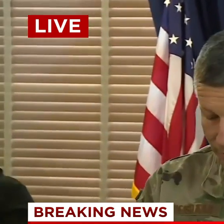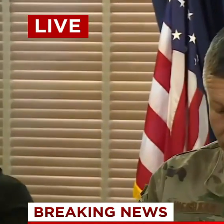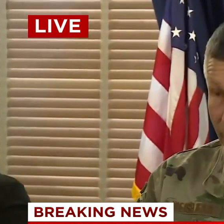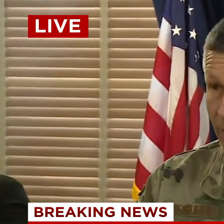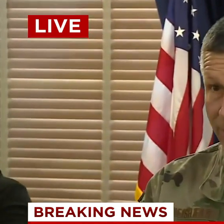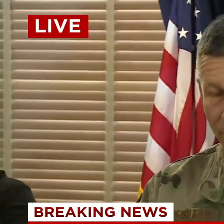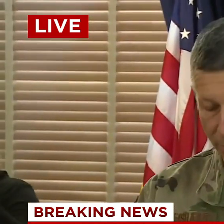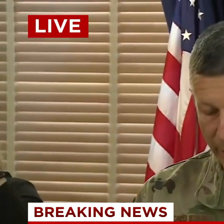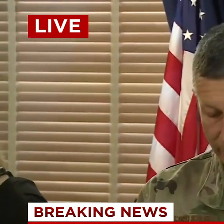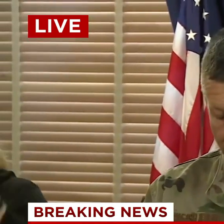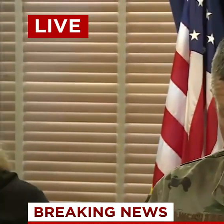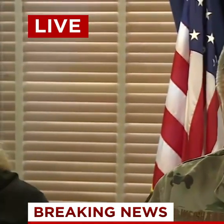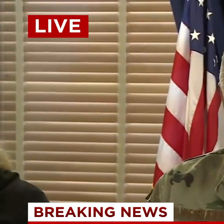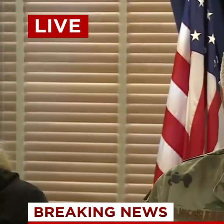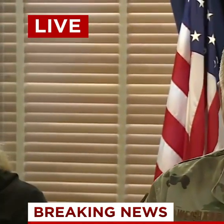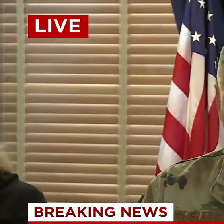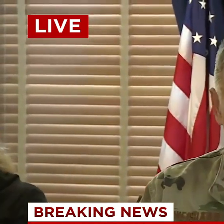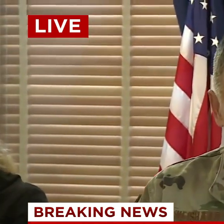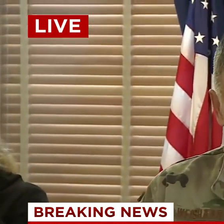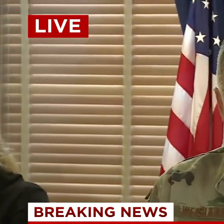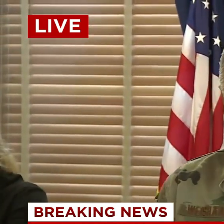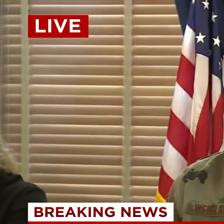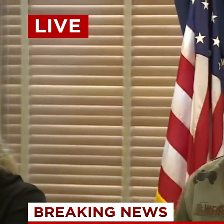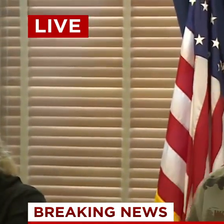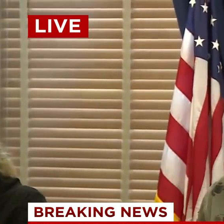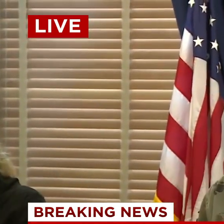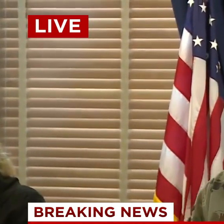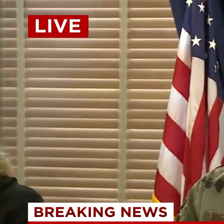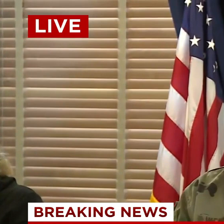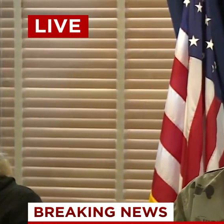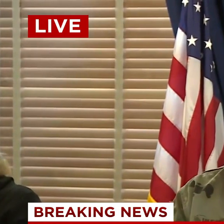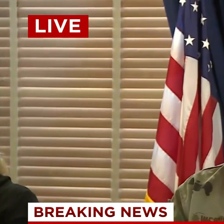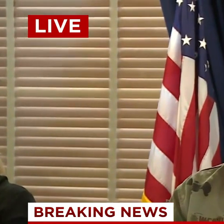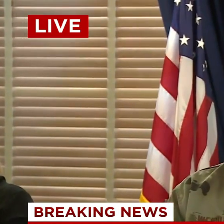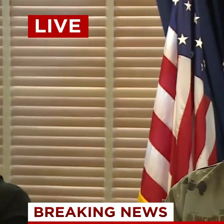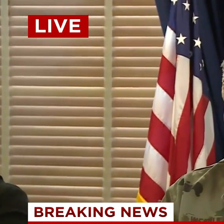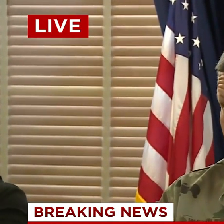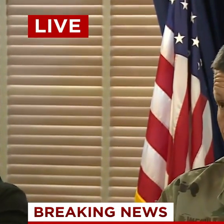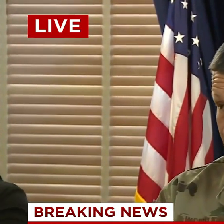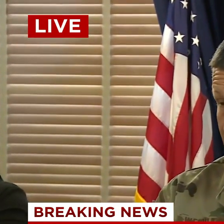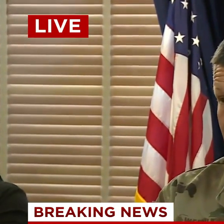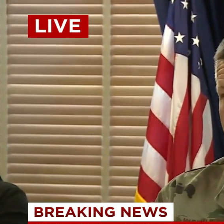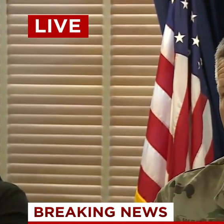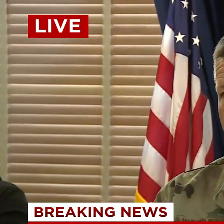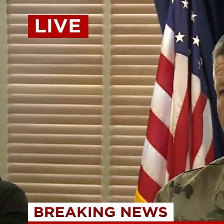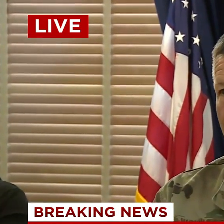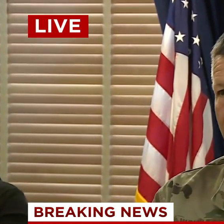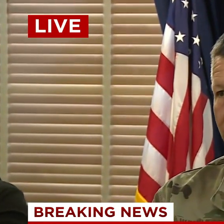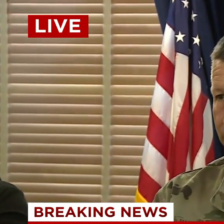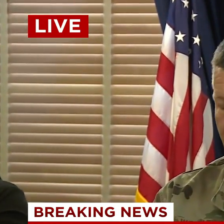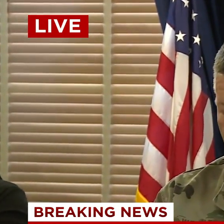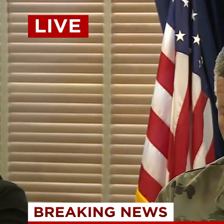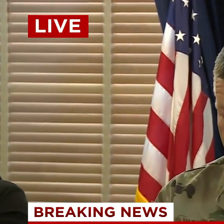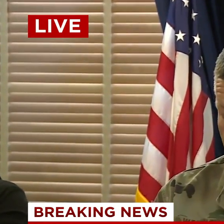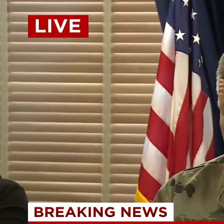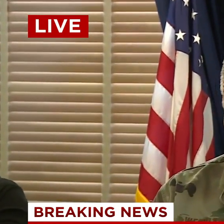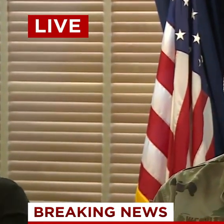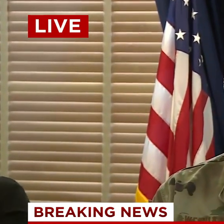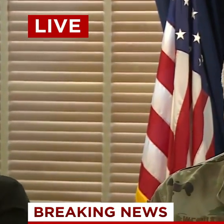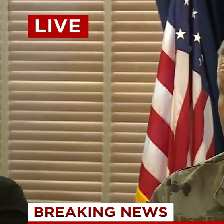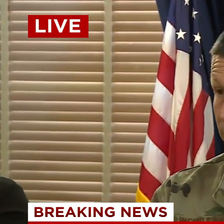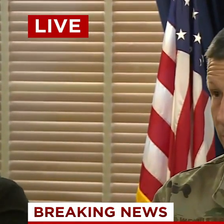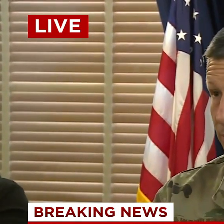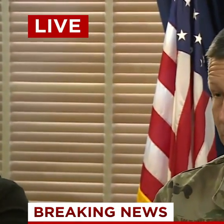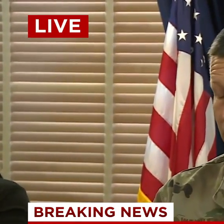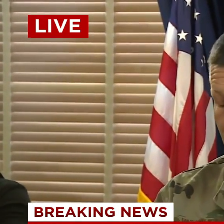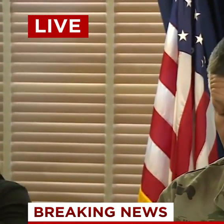Thanks, Governor. Good afternoon, everybody. Walk through a little bit of a timeline that we had, how fast this has transpired. We started yesterday